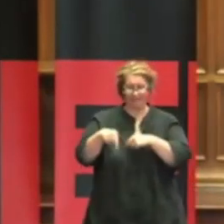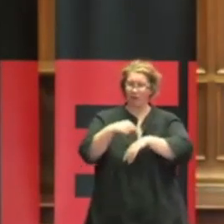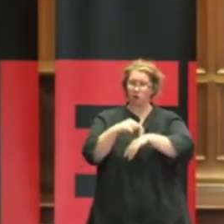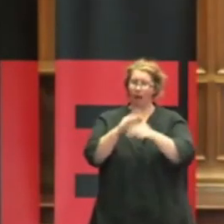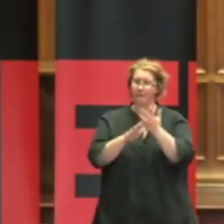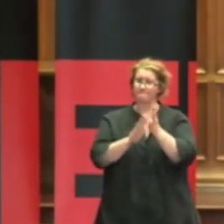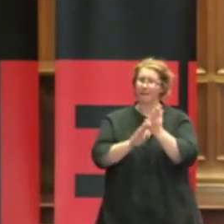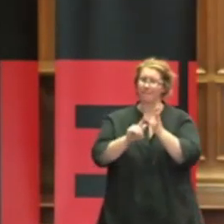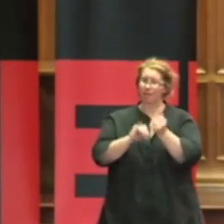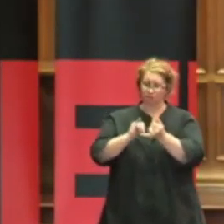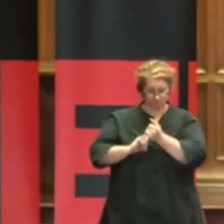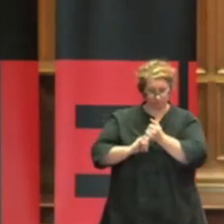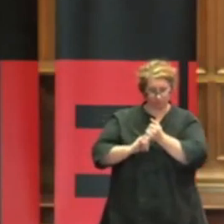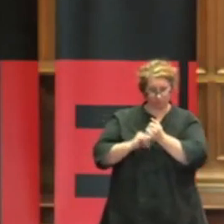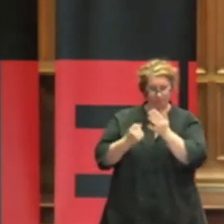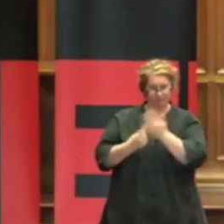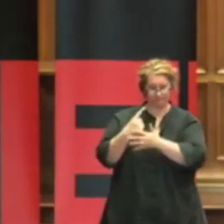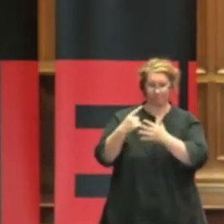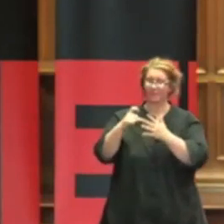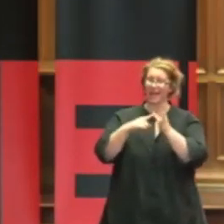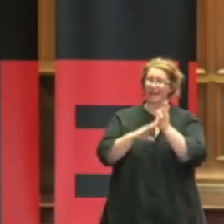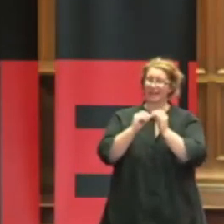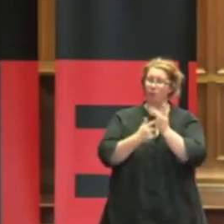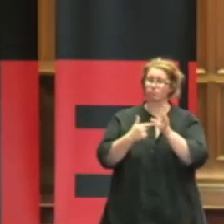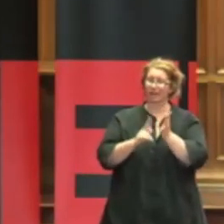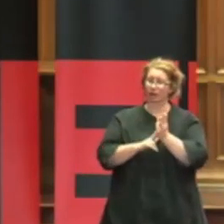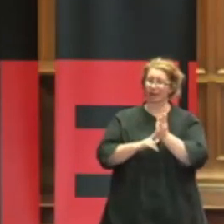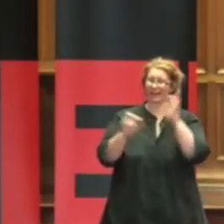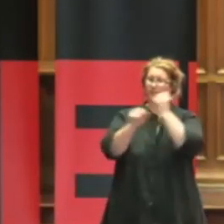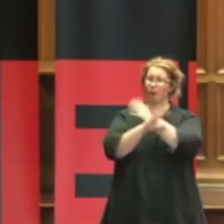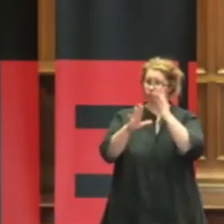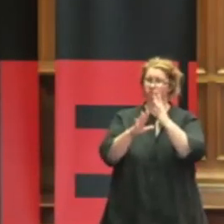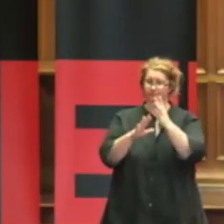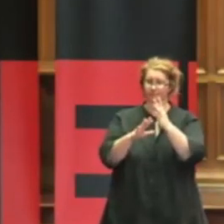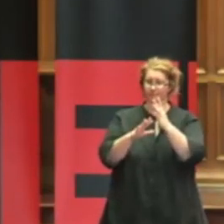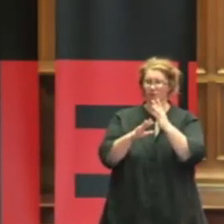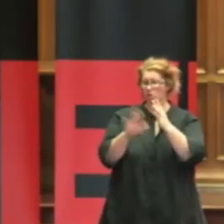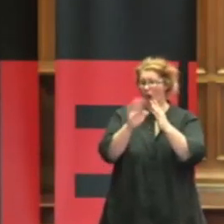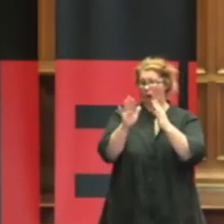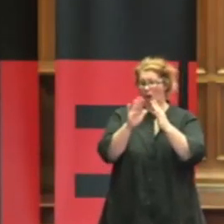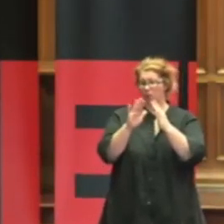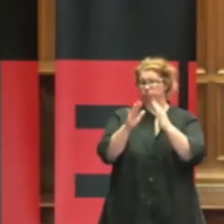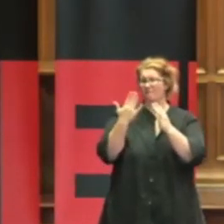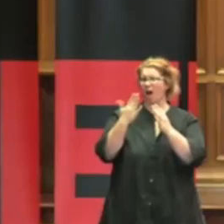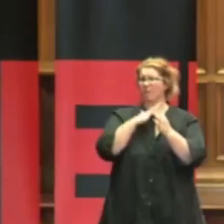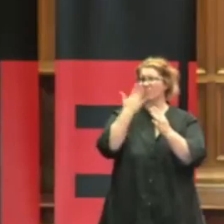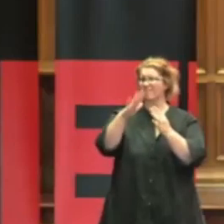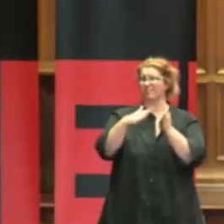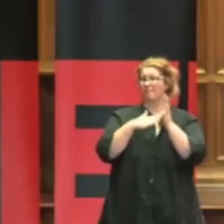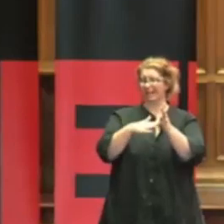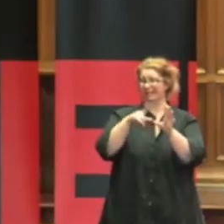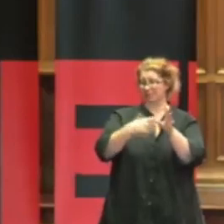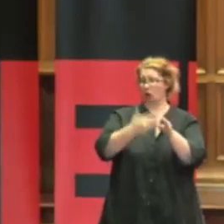Oops. There we go, the Cambrian Explosion. So as I said, this happened on my wrist about 550 million years ago. And